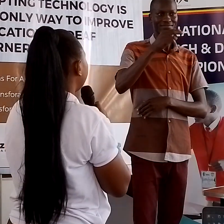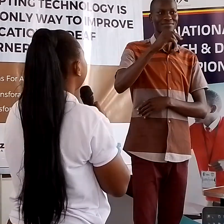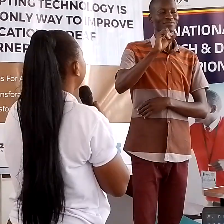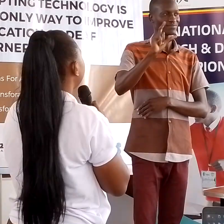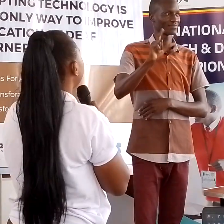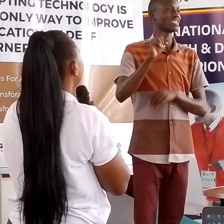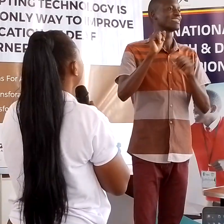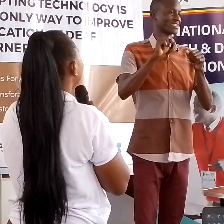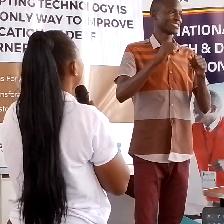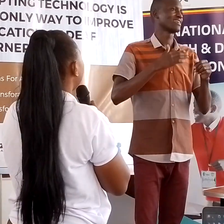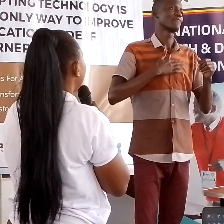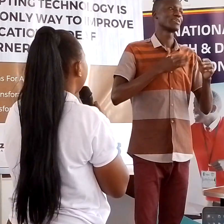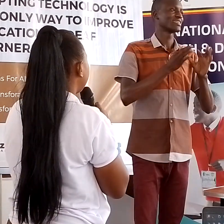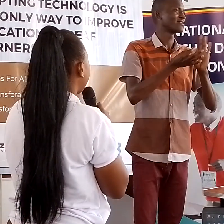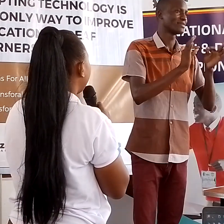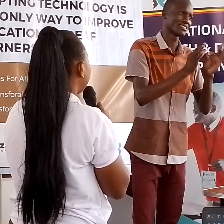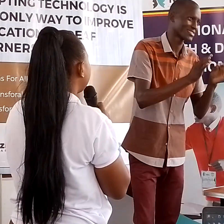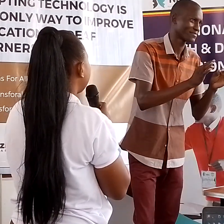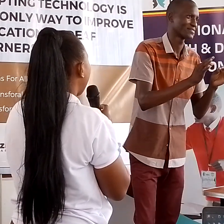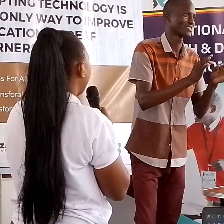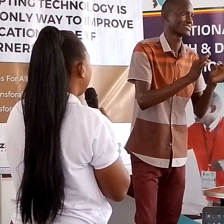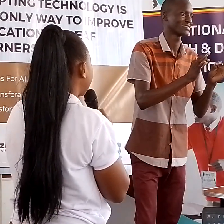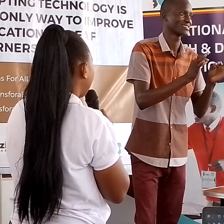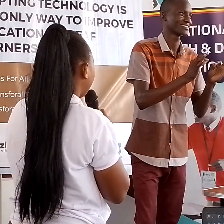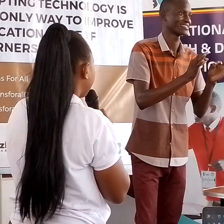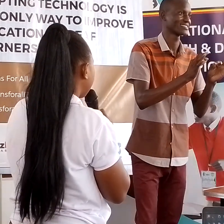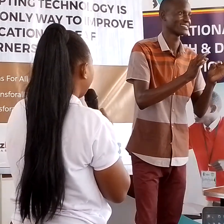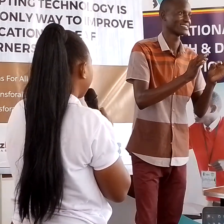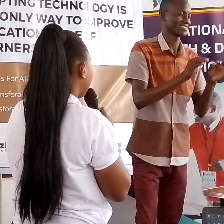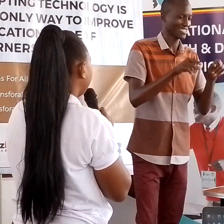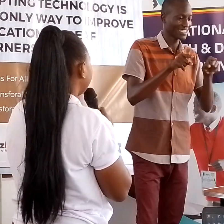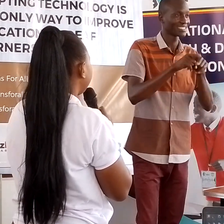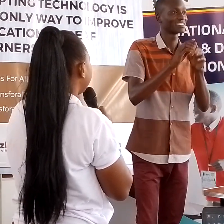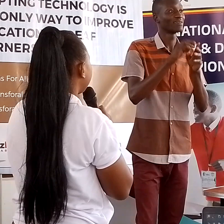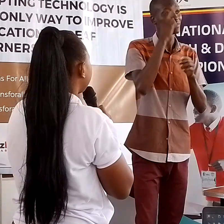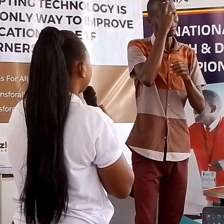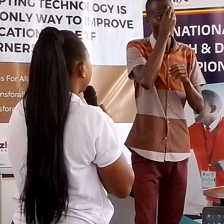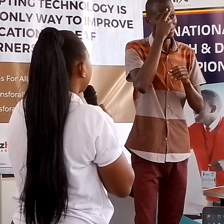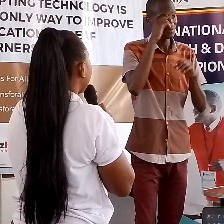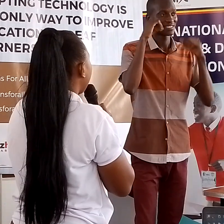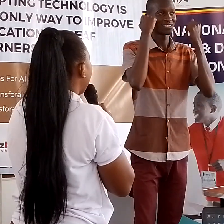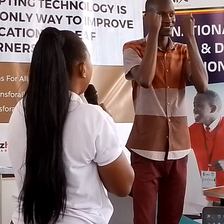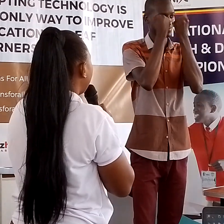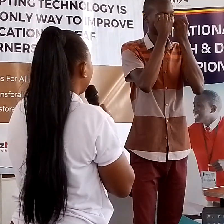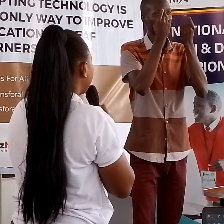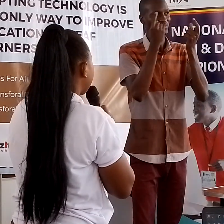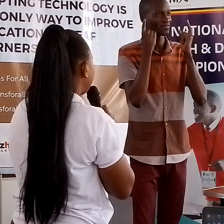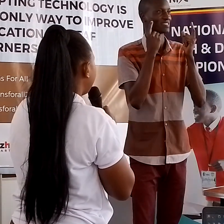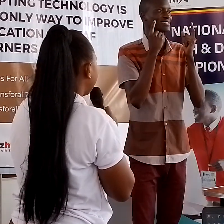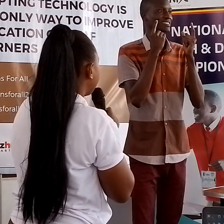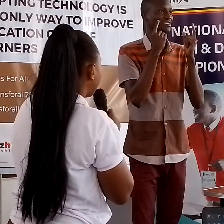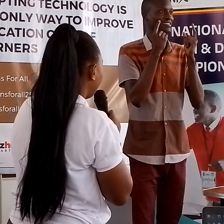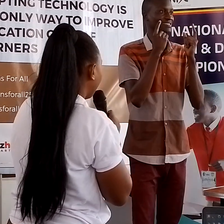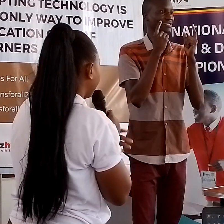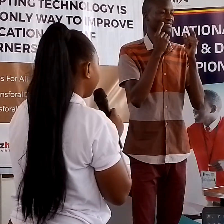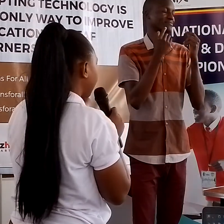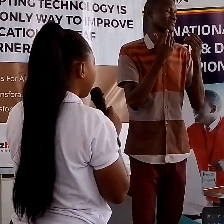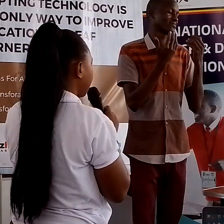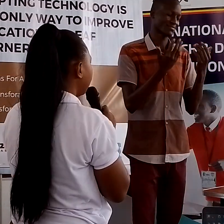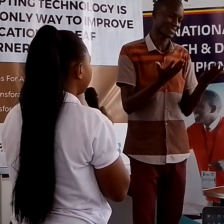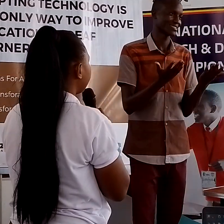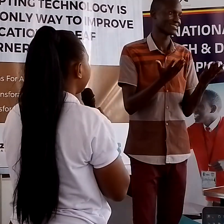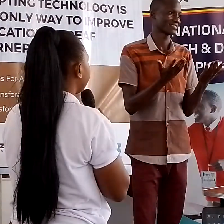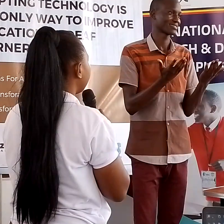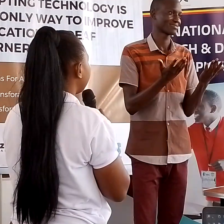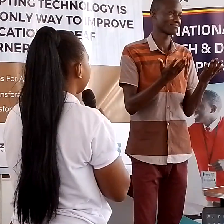Michael. Yes, I'm a sign language interpreter. And I'm also a student at Chambogo